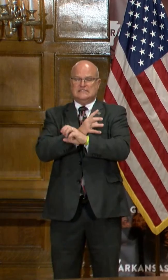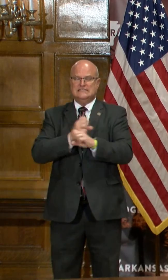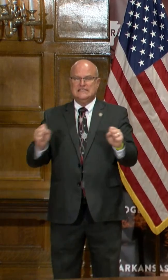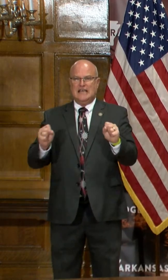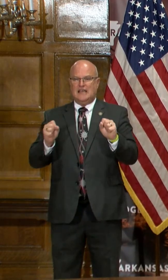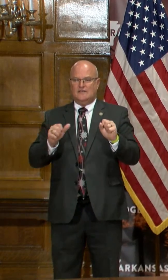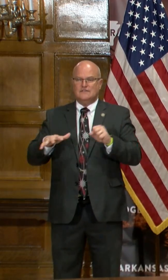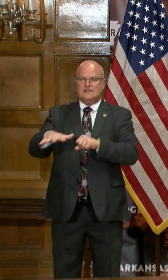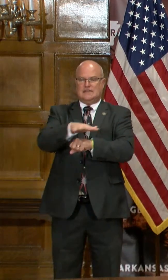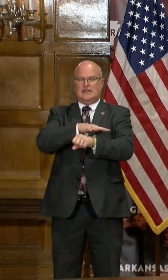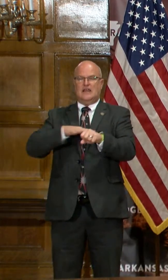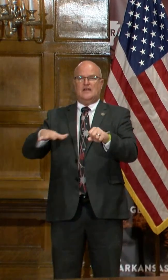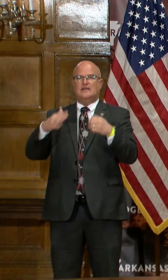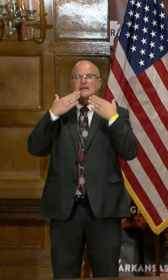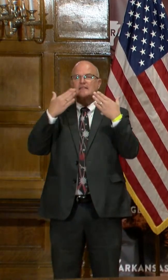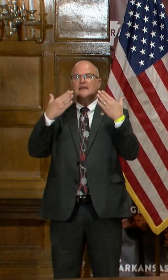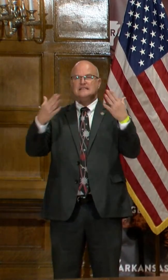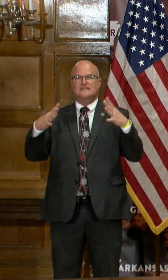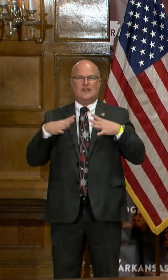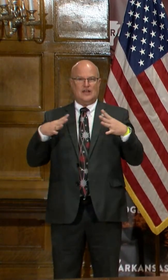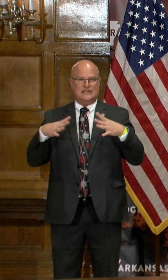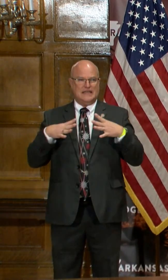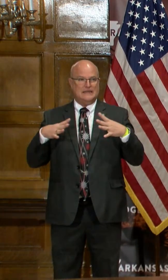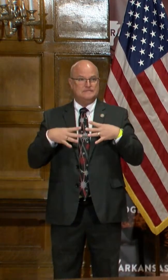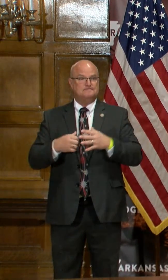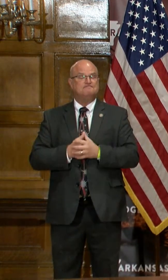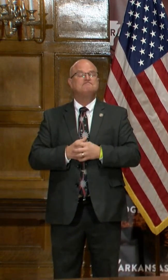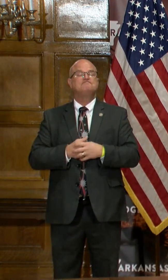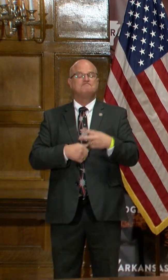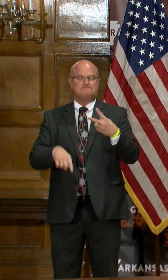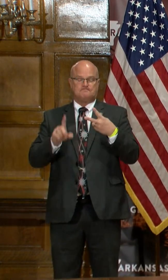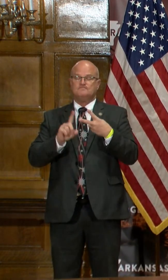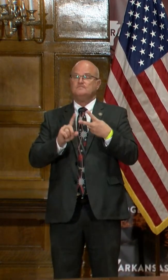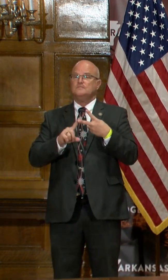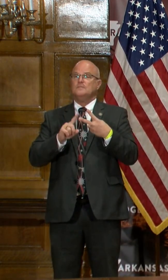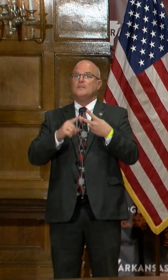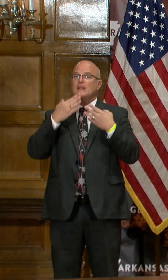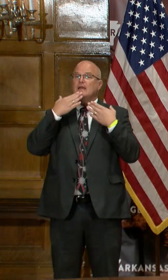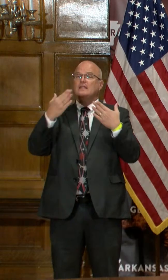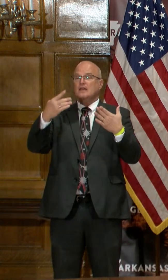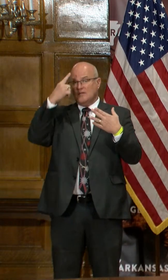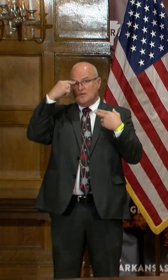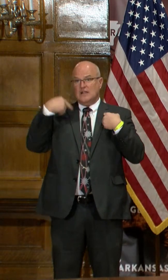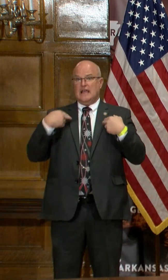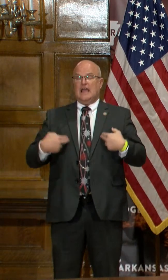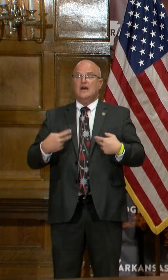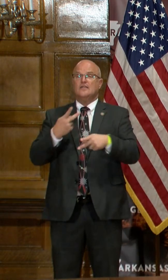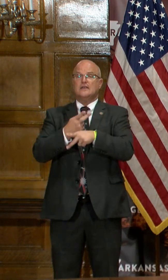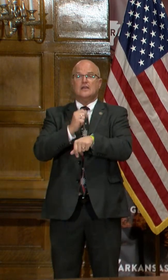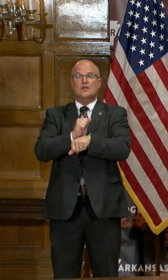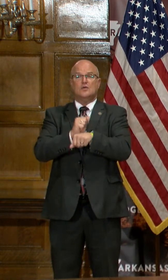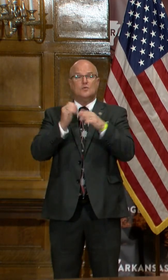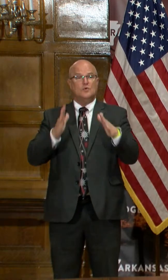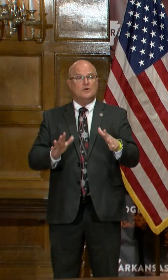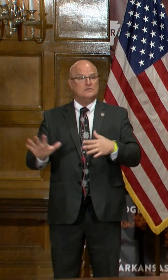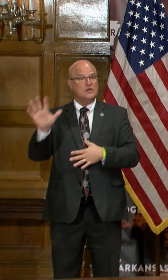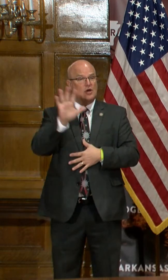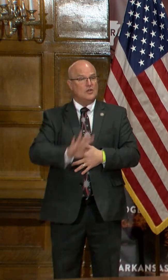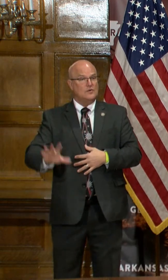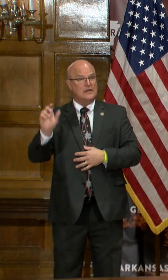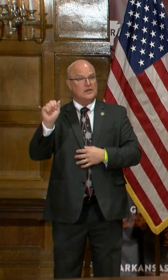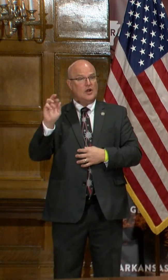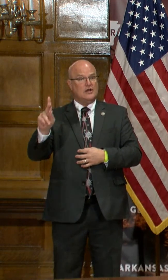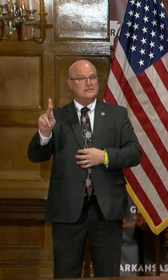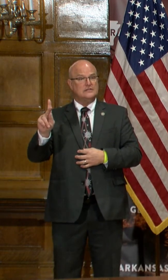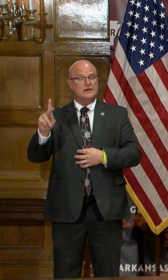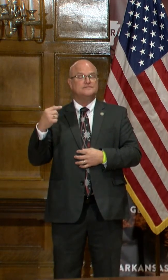safe during the Thanksgiving holiday. Secondly, I really am thankful for our healthcare workers across Arkansas. We